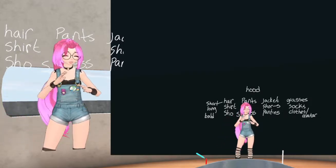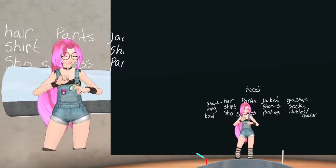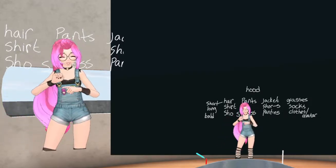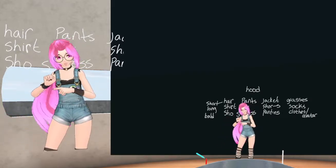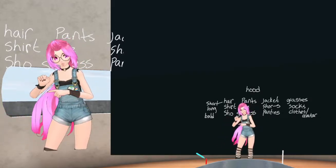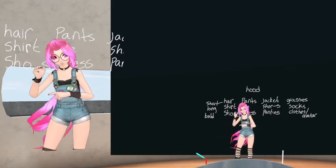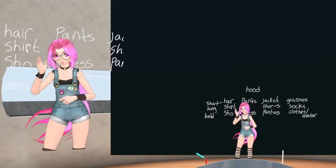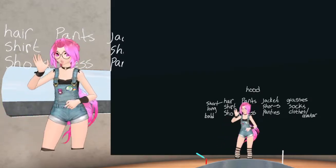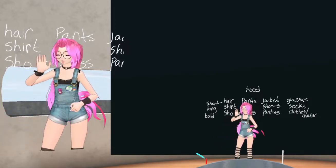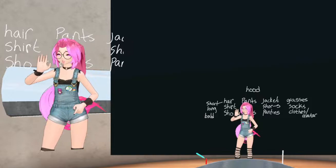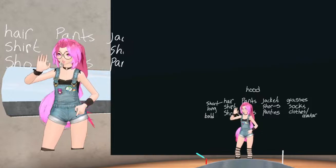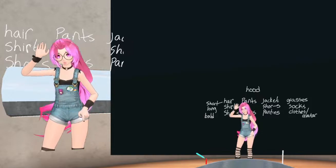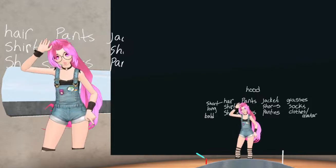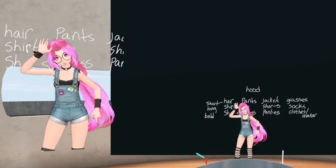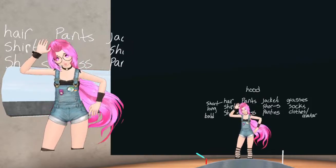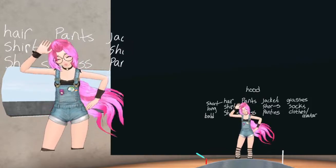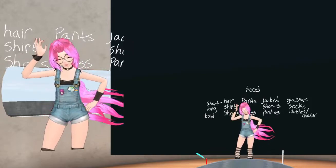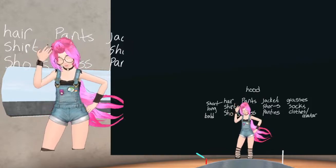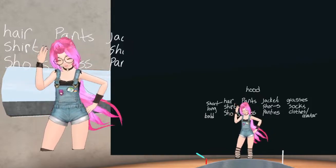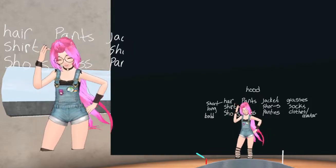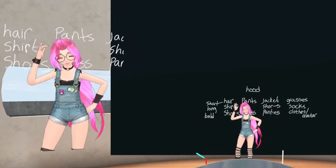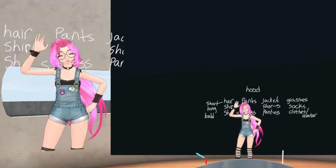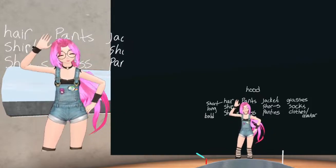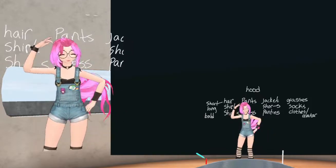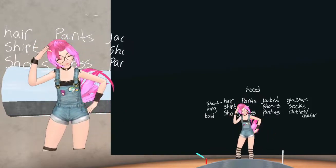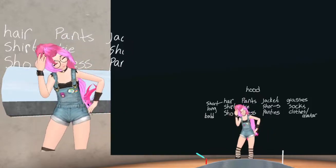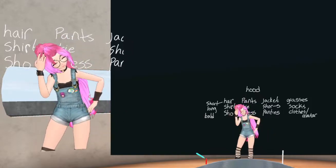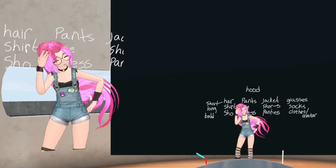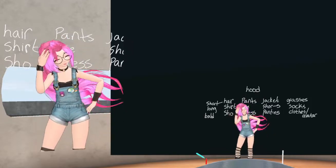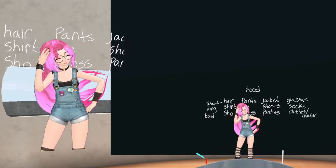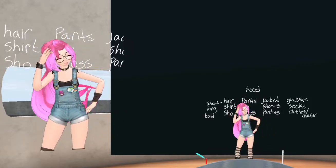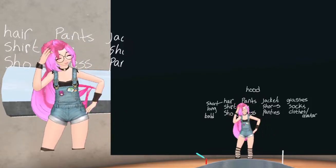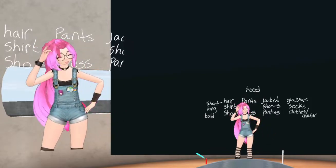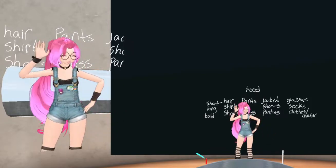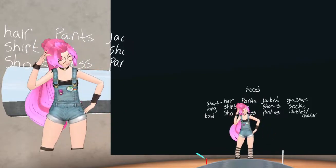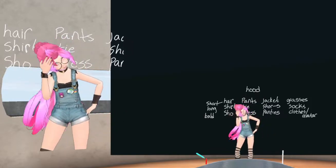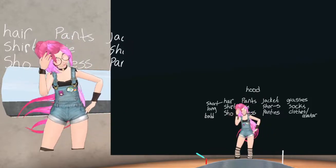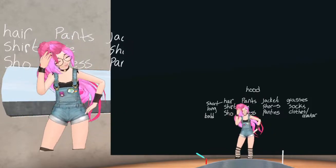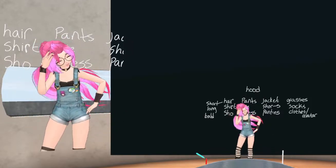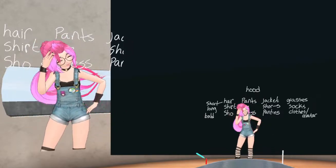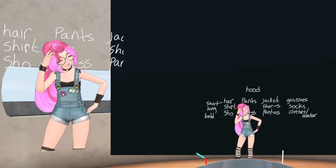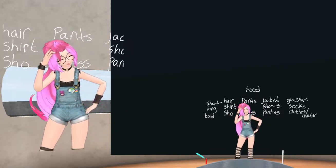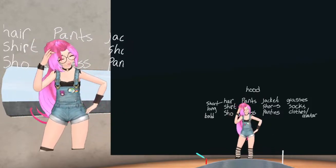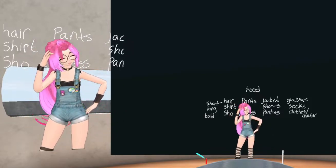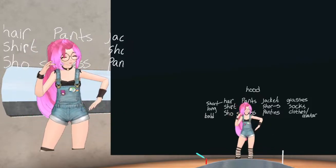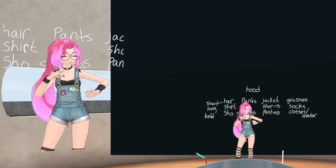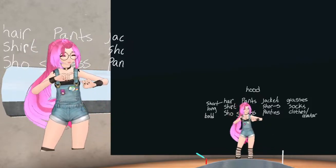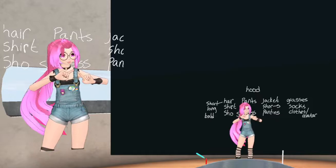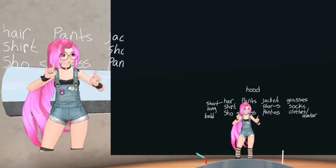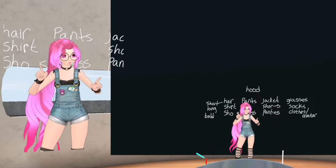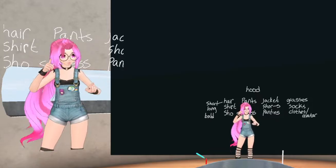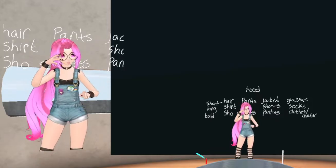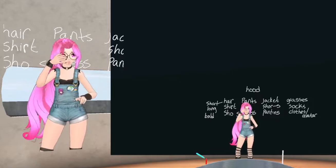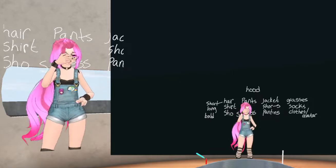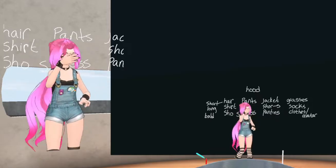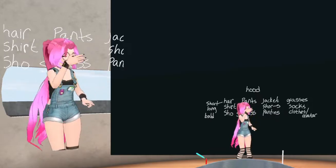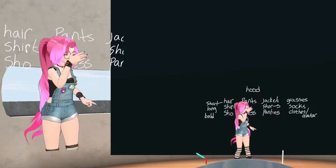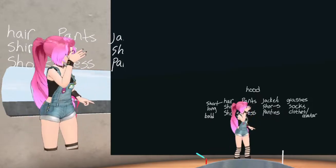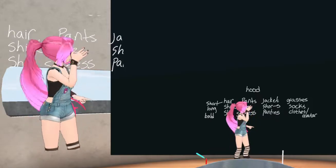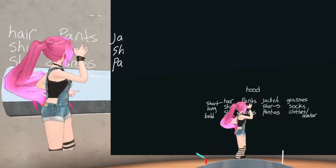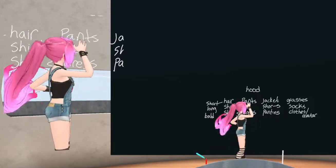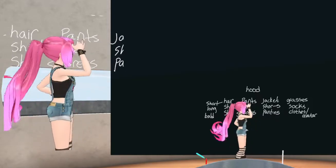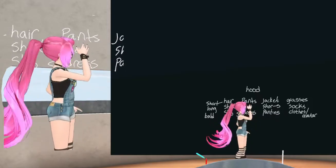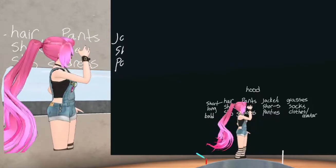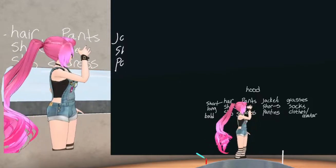some people on the East sign annoyed like ugh, like it's their brain like twisting, like they're annoyed. So it's very different.